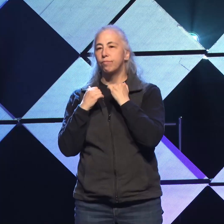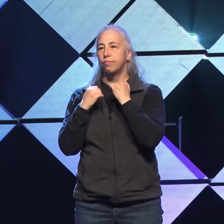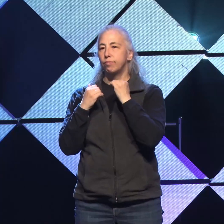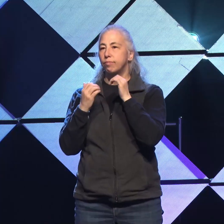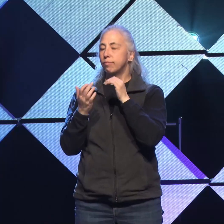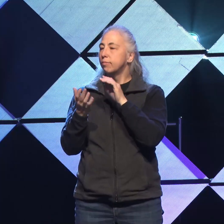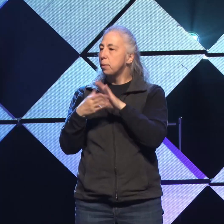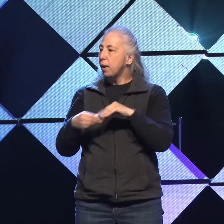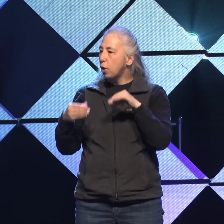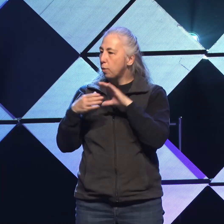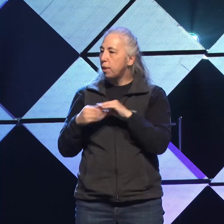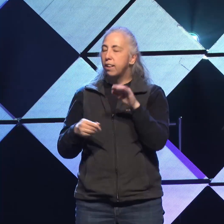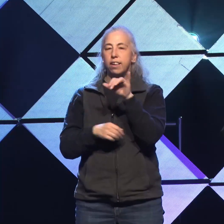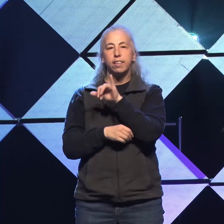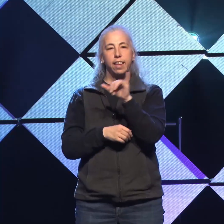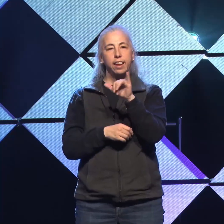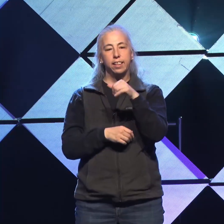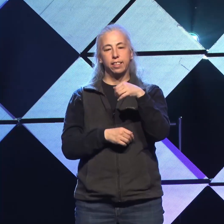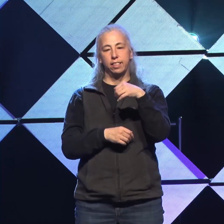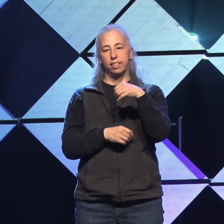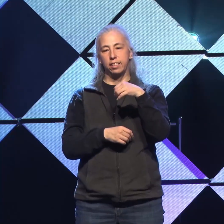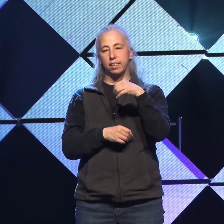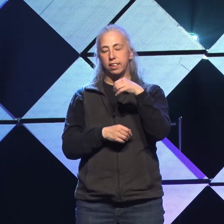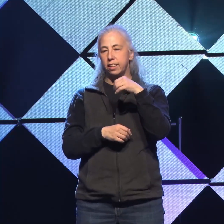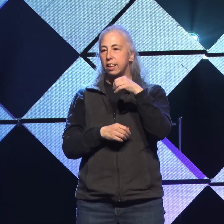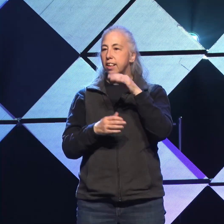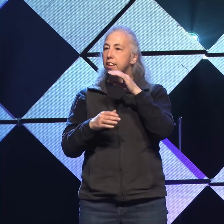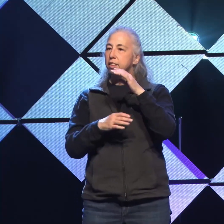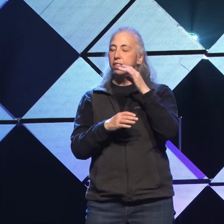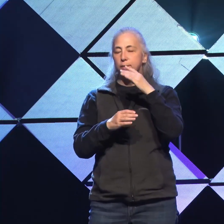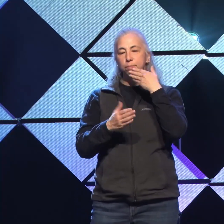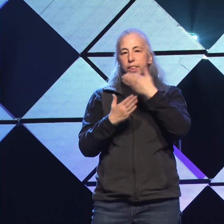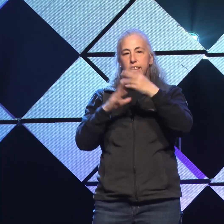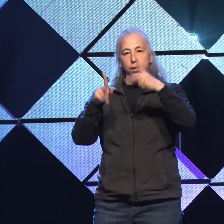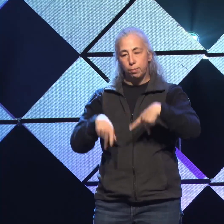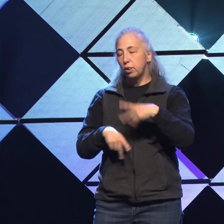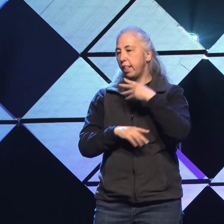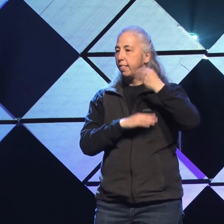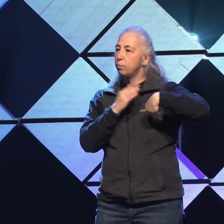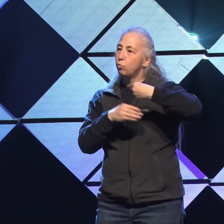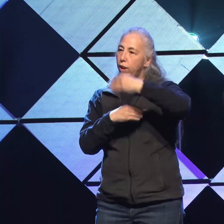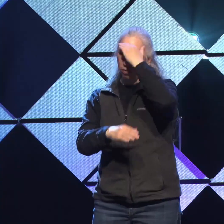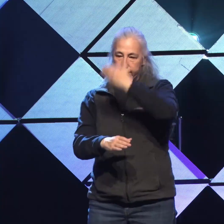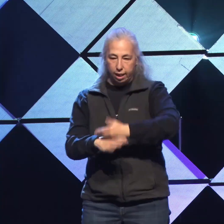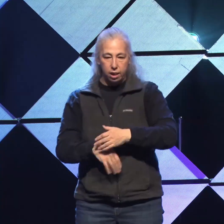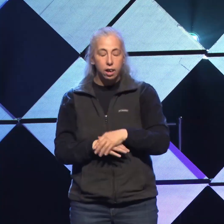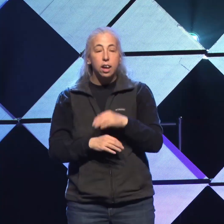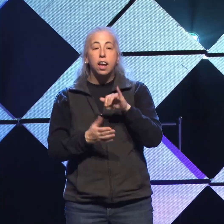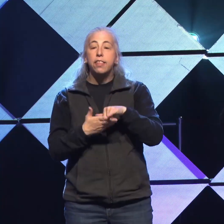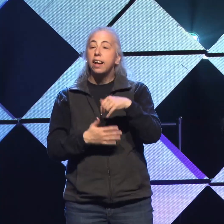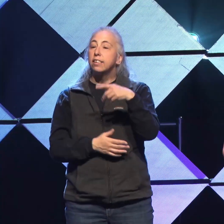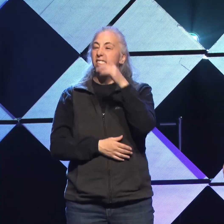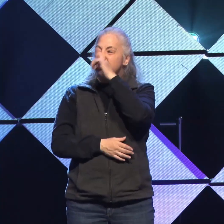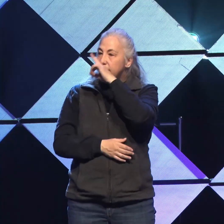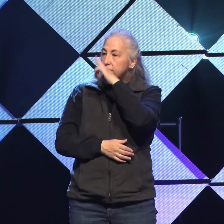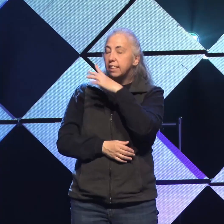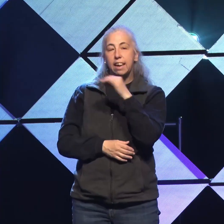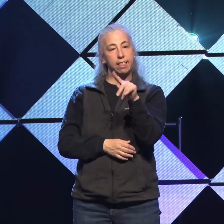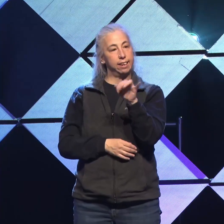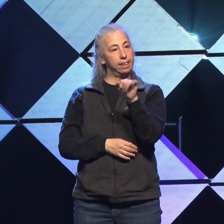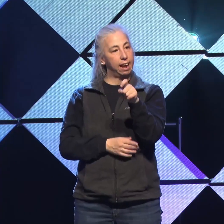son. Parable I'm going to talk about, it's the parable of the Pharisee and the tax